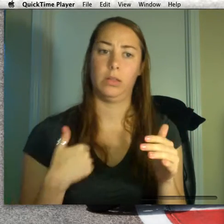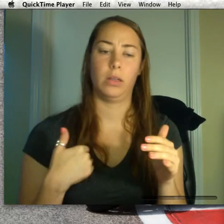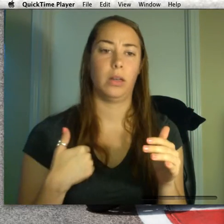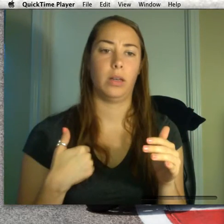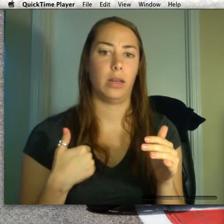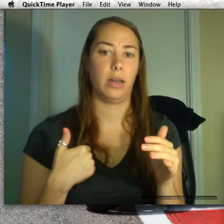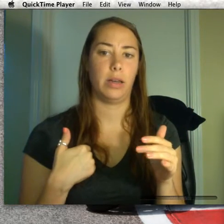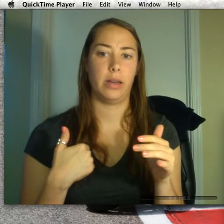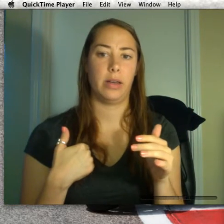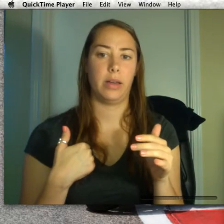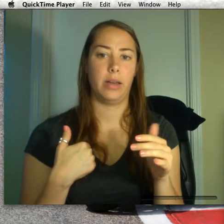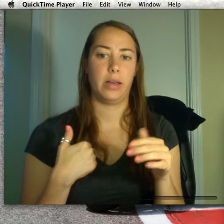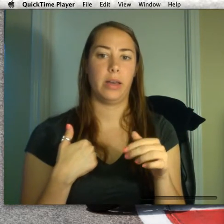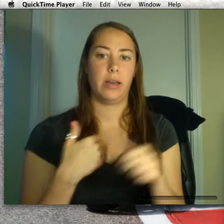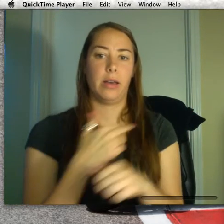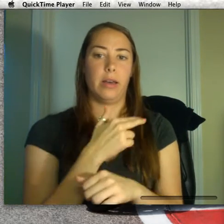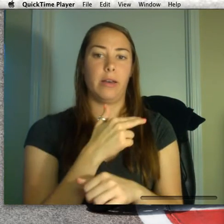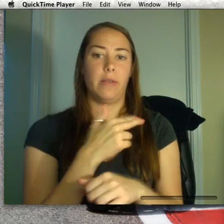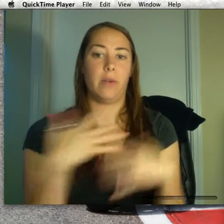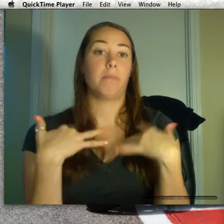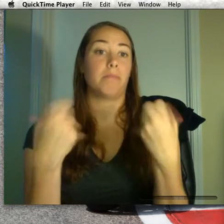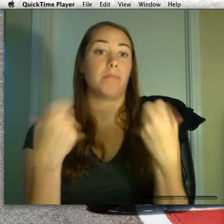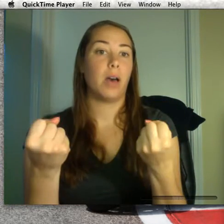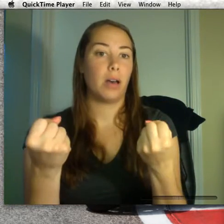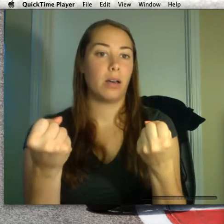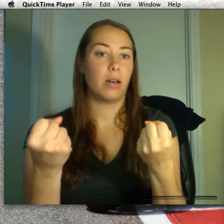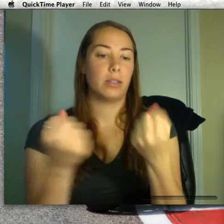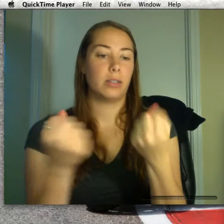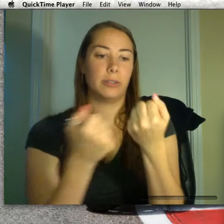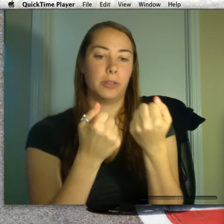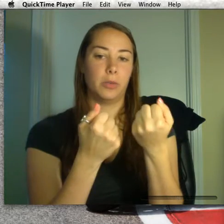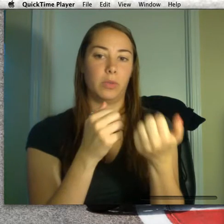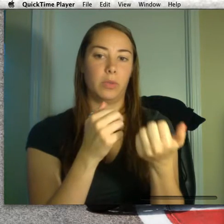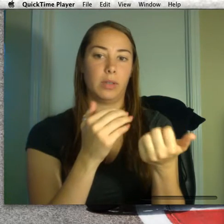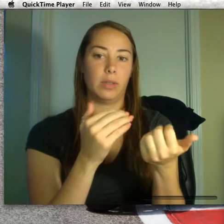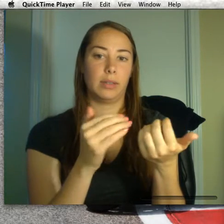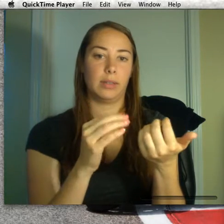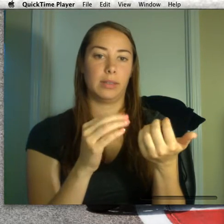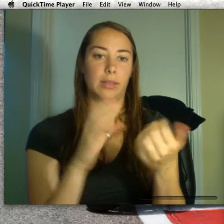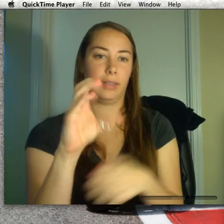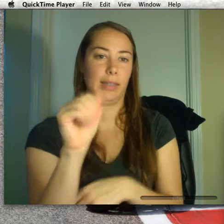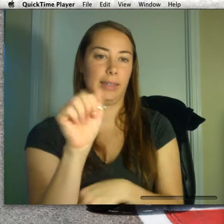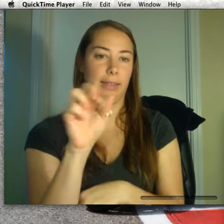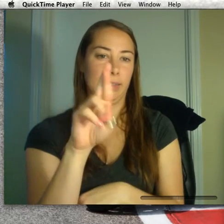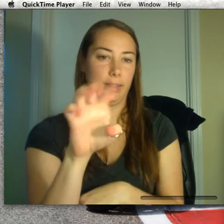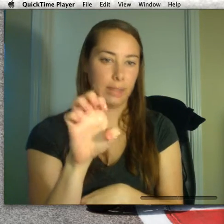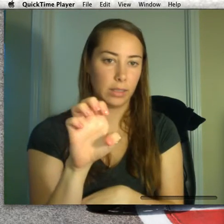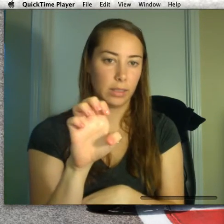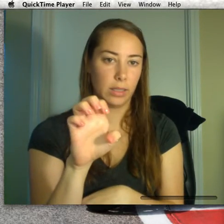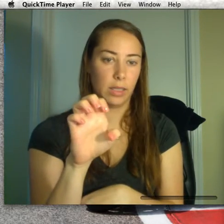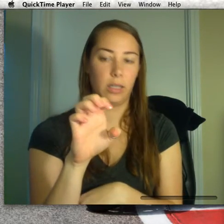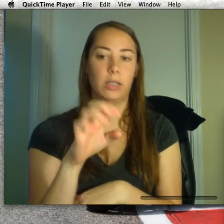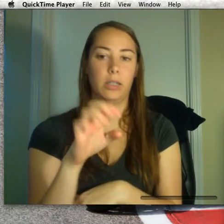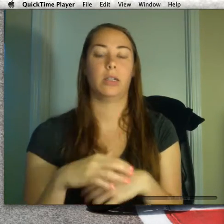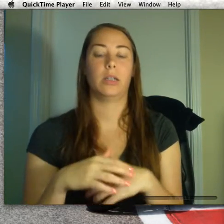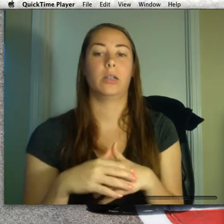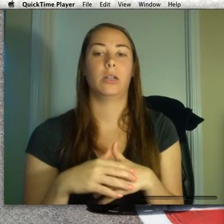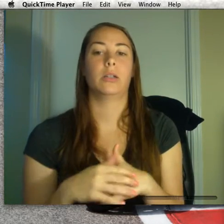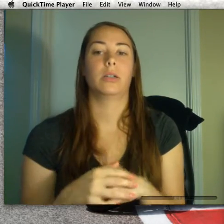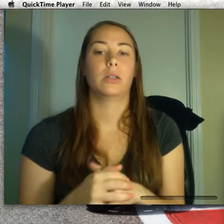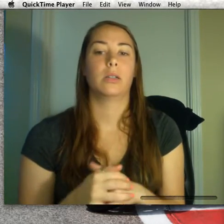So we say, workers, red, yellow, brown, black, and white, you are a team.